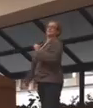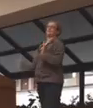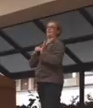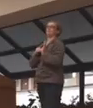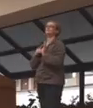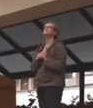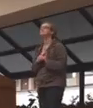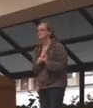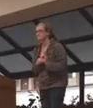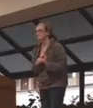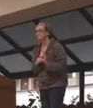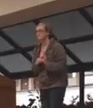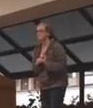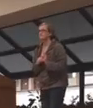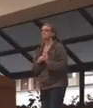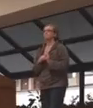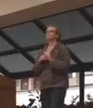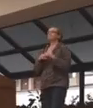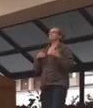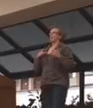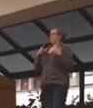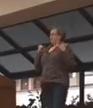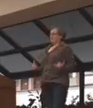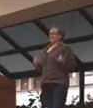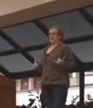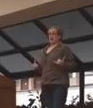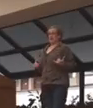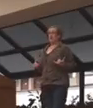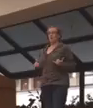Allow us to build trust again in our organization.